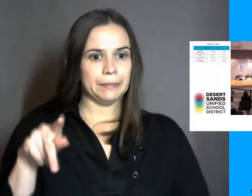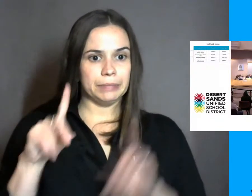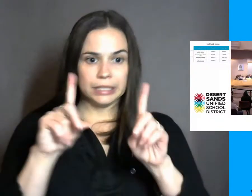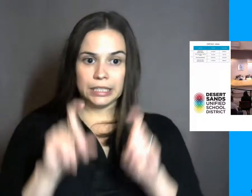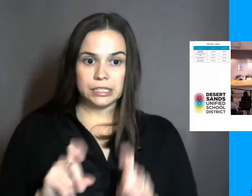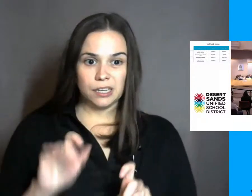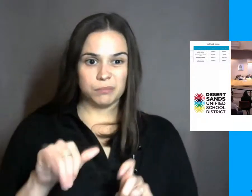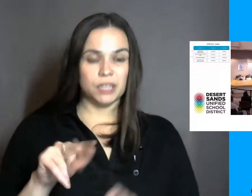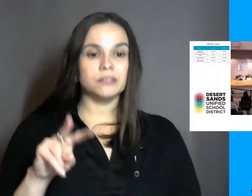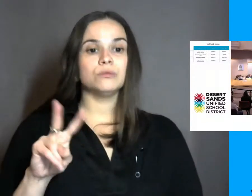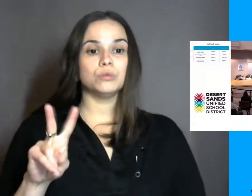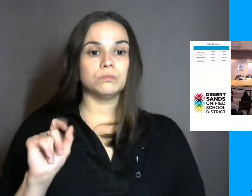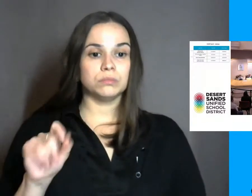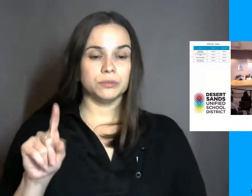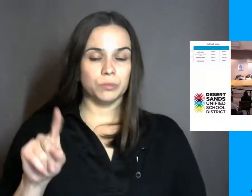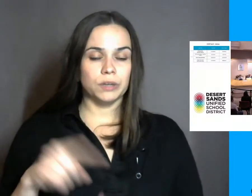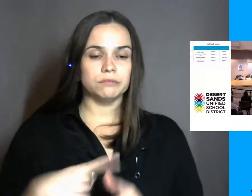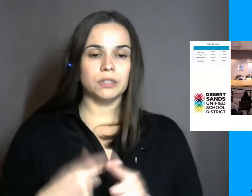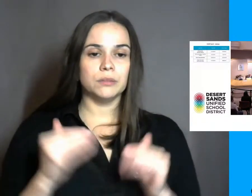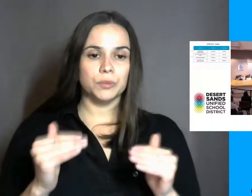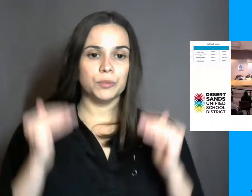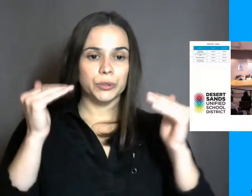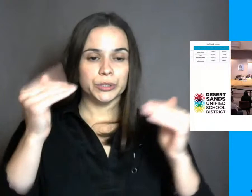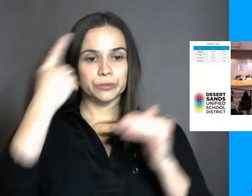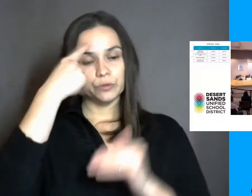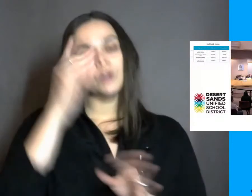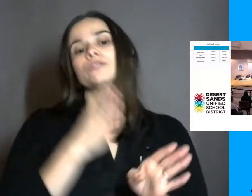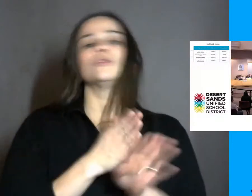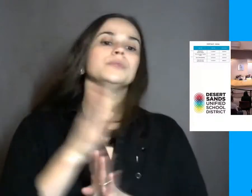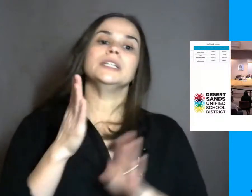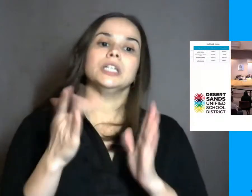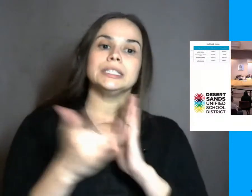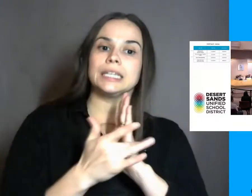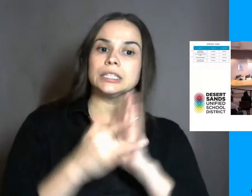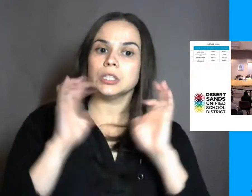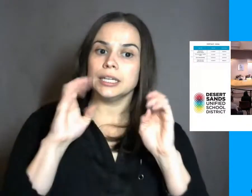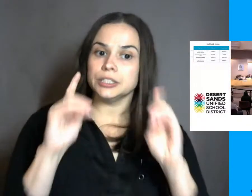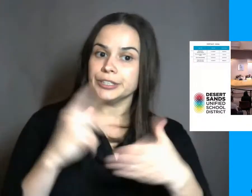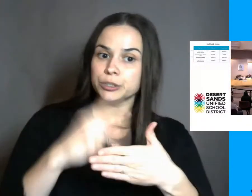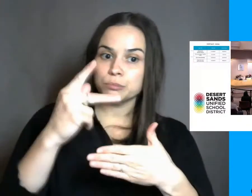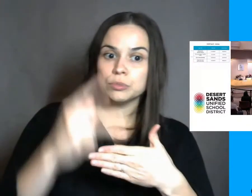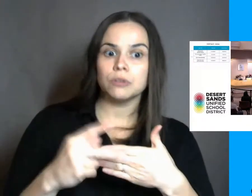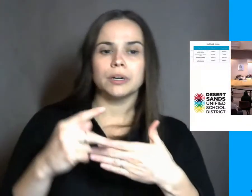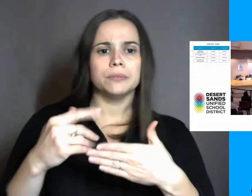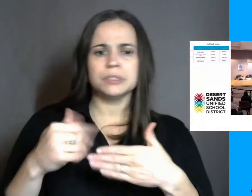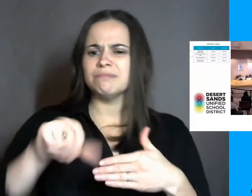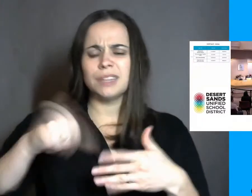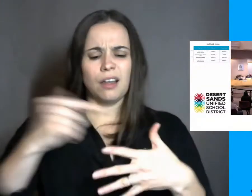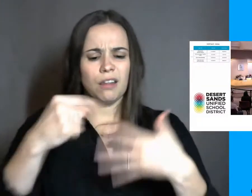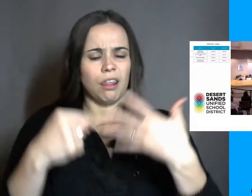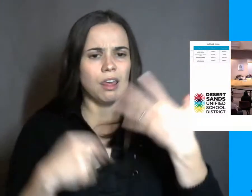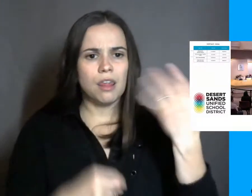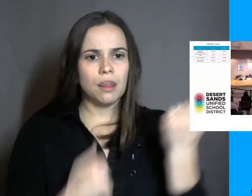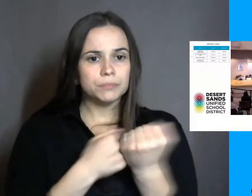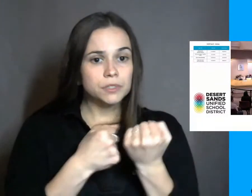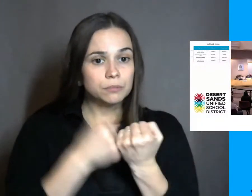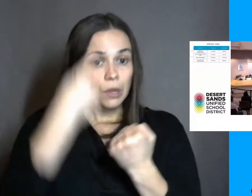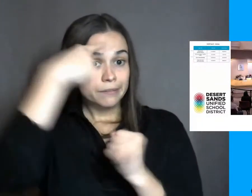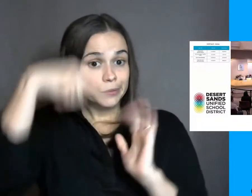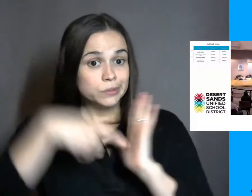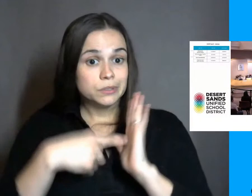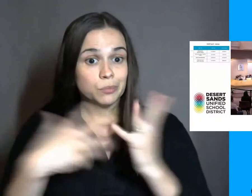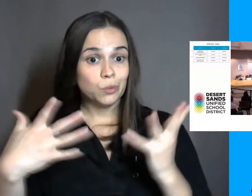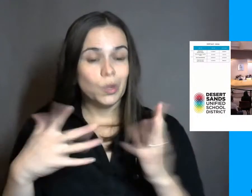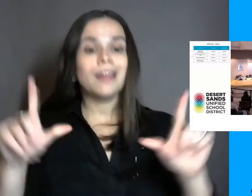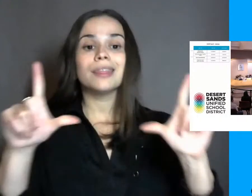2.1 and the promotion of career technical education programs and various other ongoing supports such as licensing